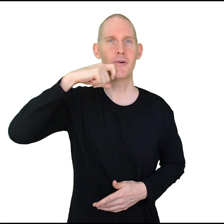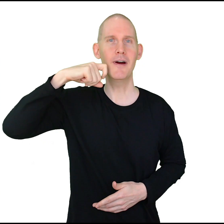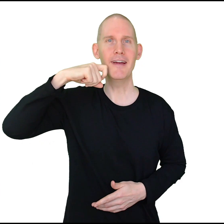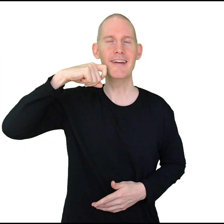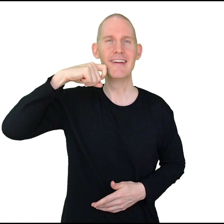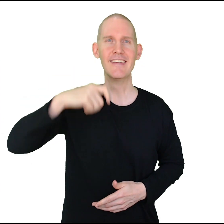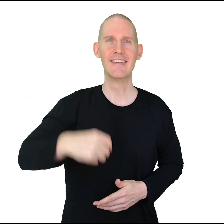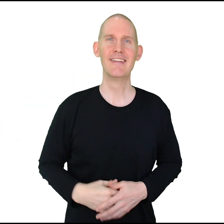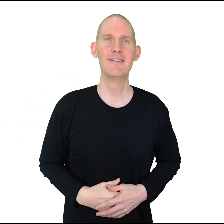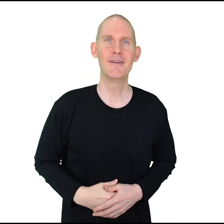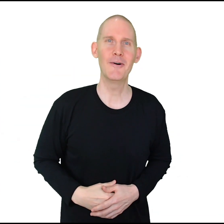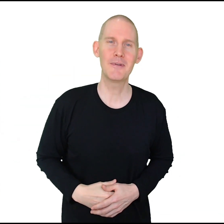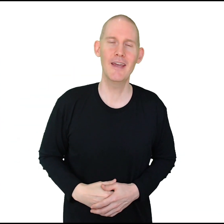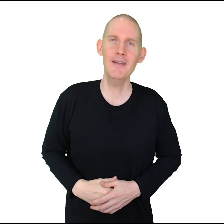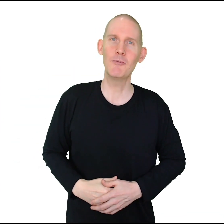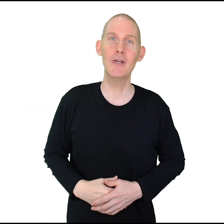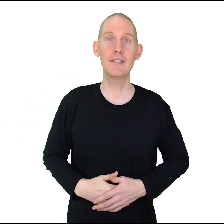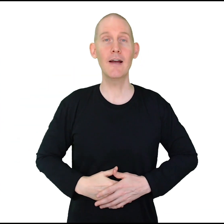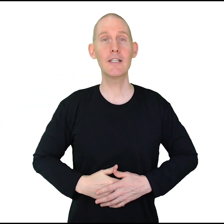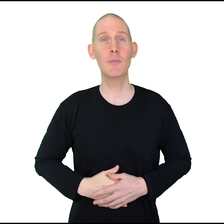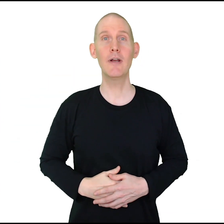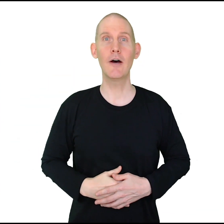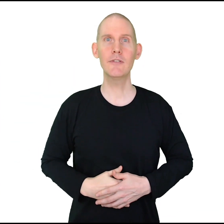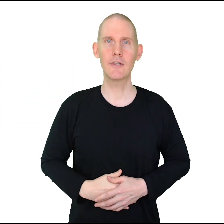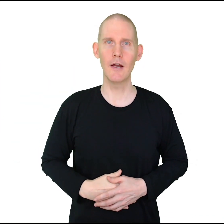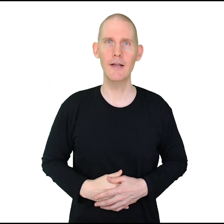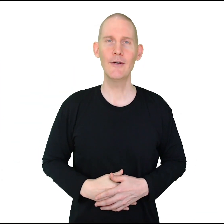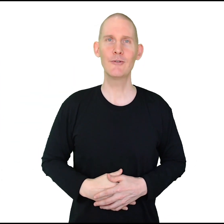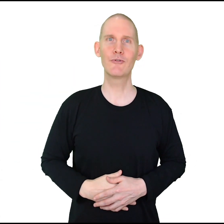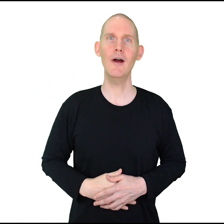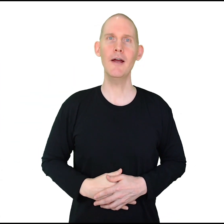Dry. Okay, we just talked about how to sign dry.